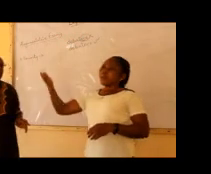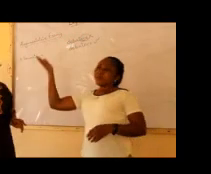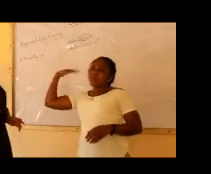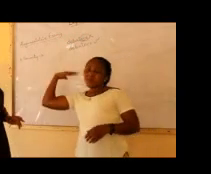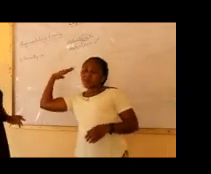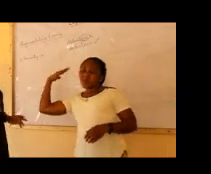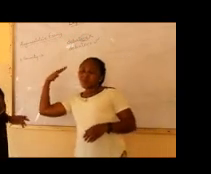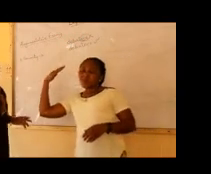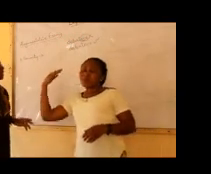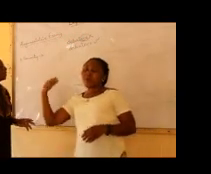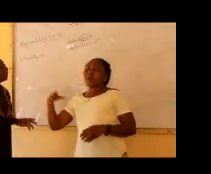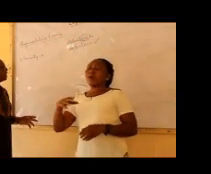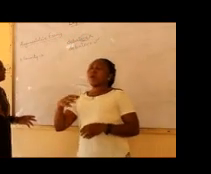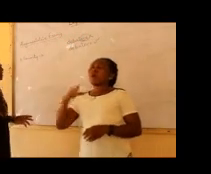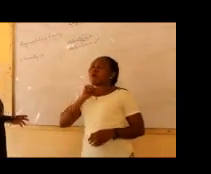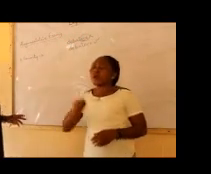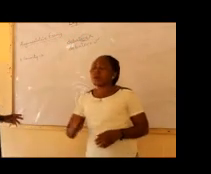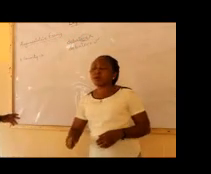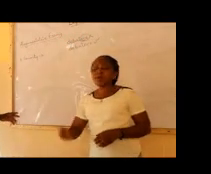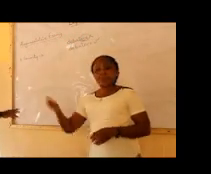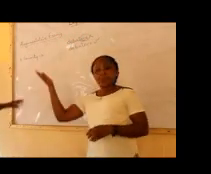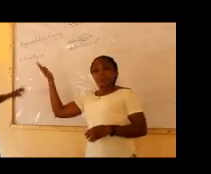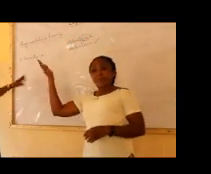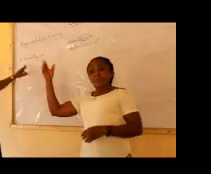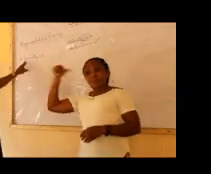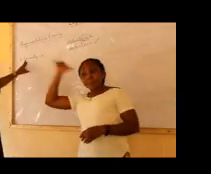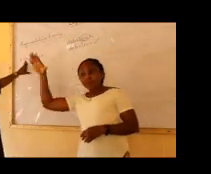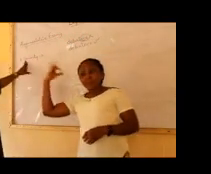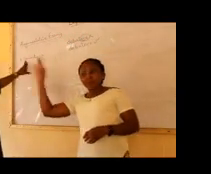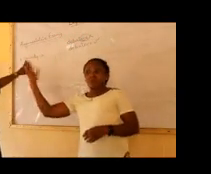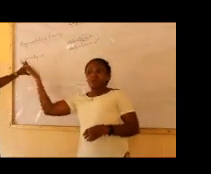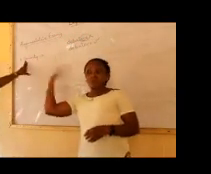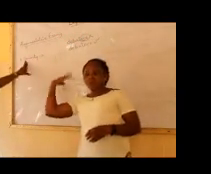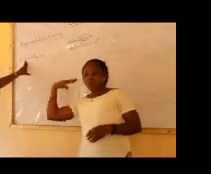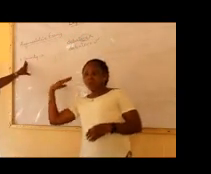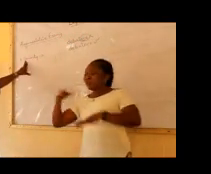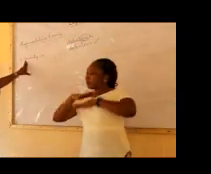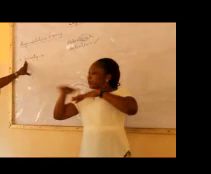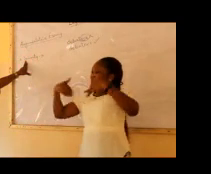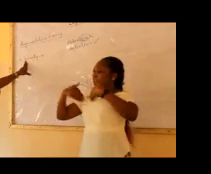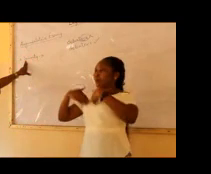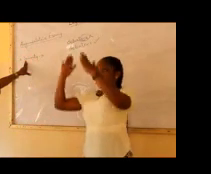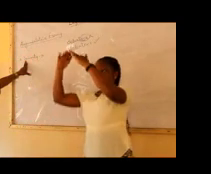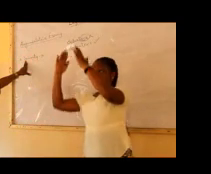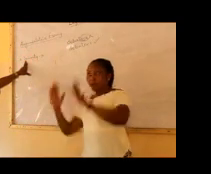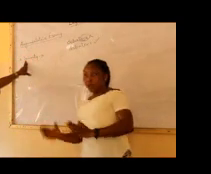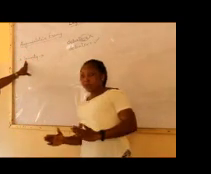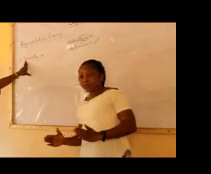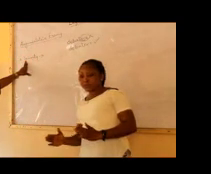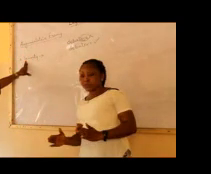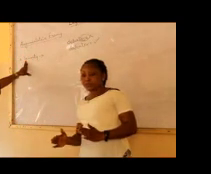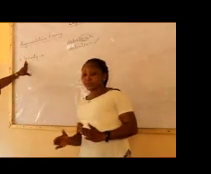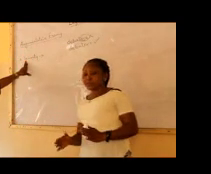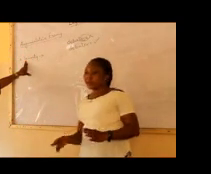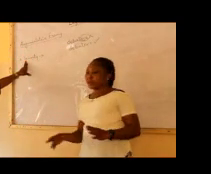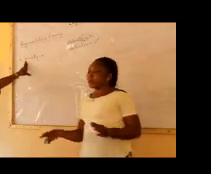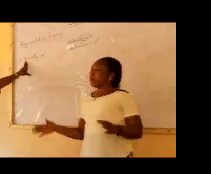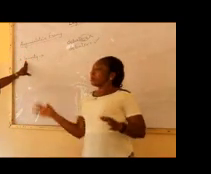lion and others, they feast on human beings. There was no